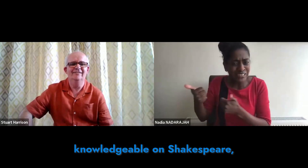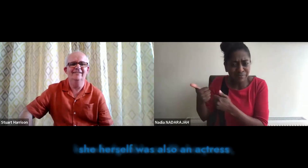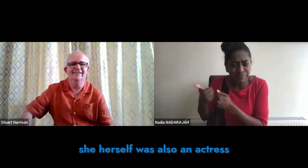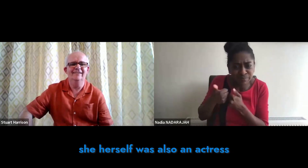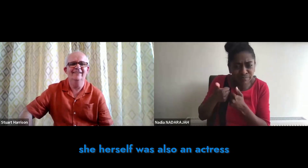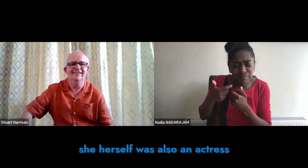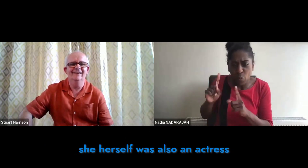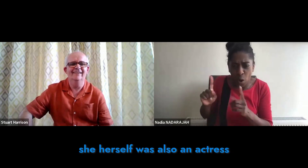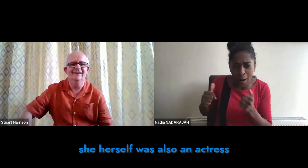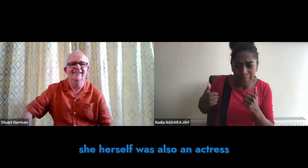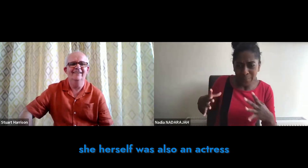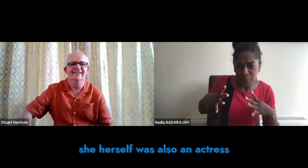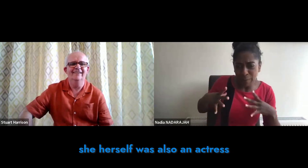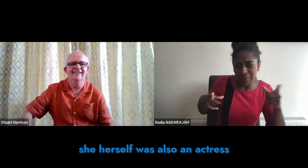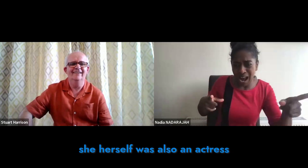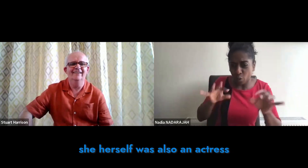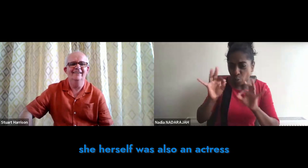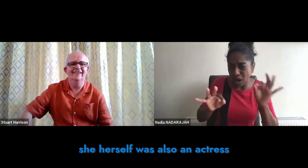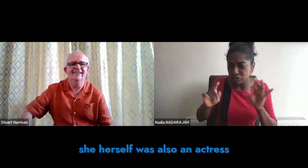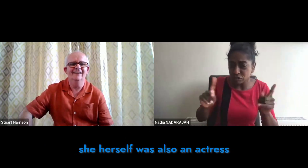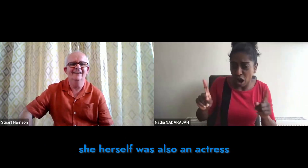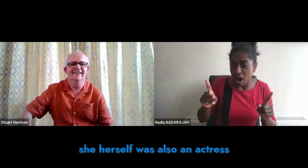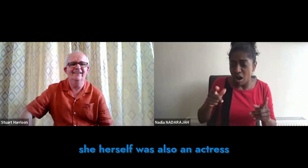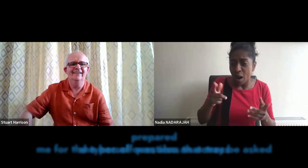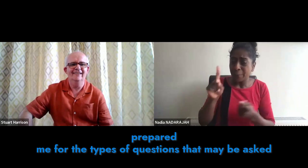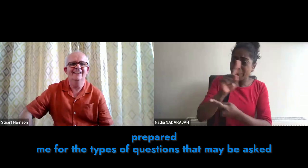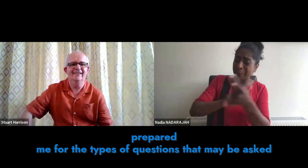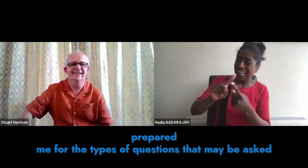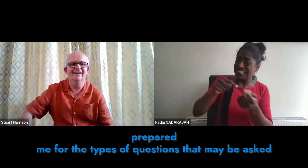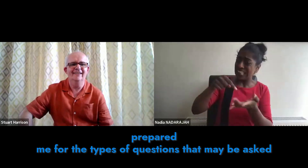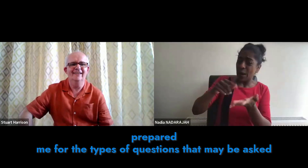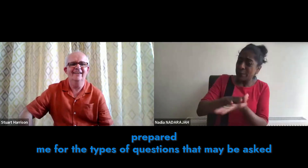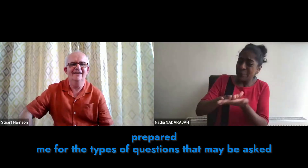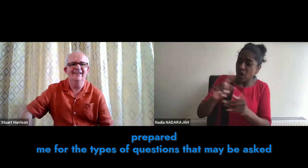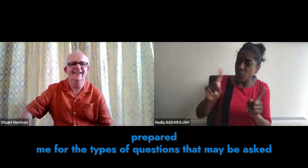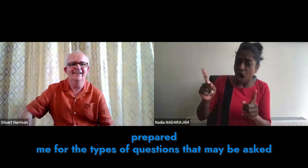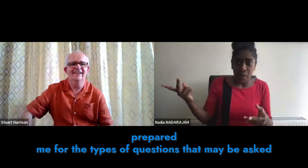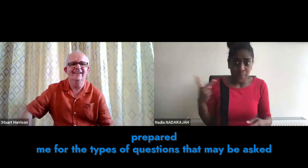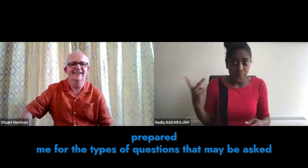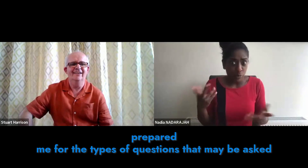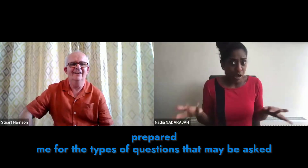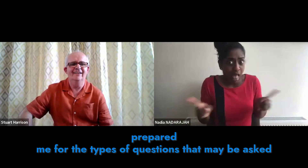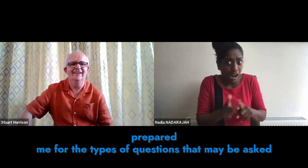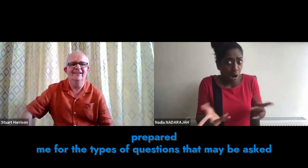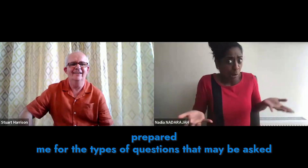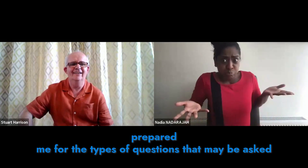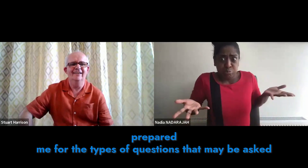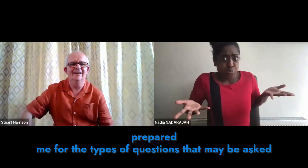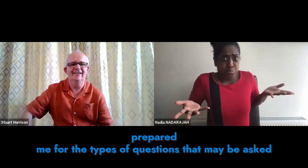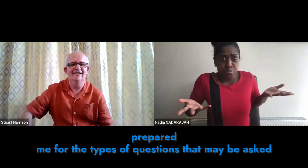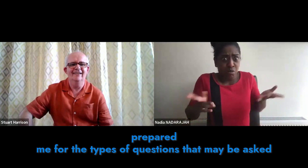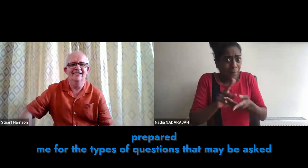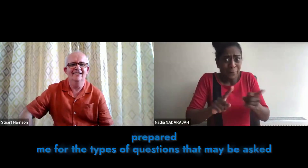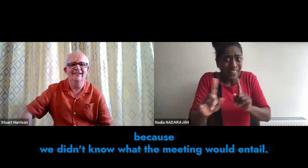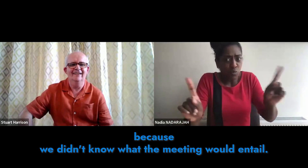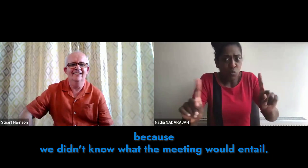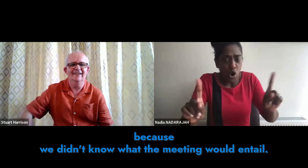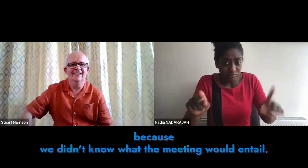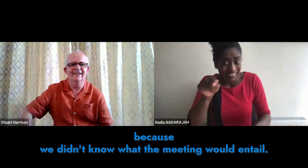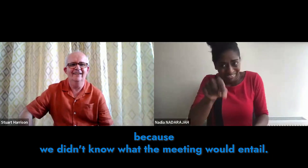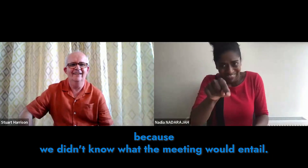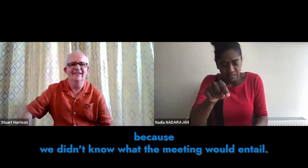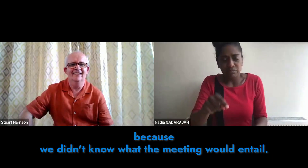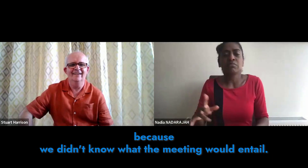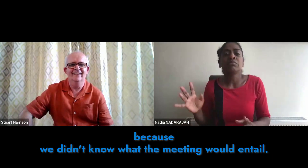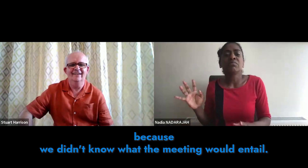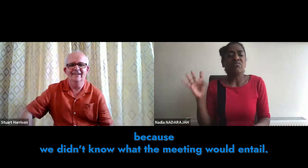Shakespeare. She herself was also an actress. Prepared me for the types of questions that may be asked,